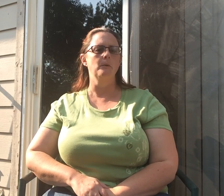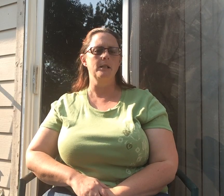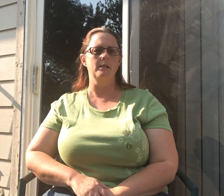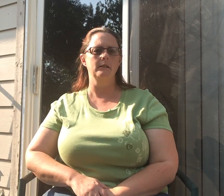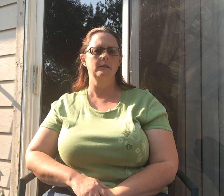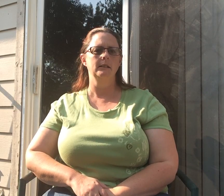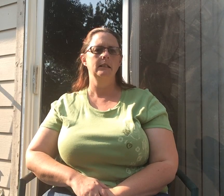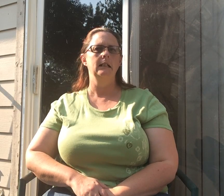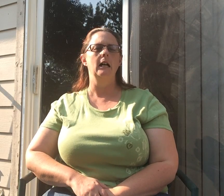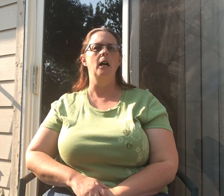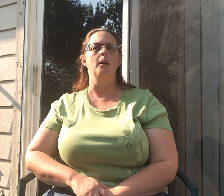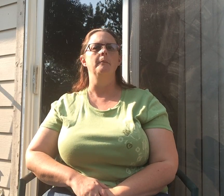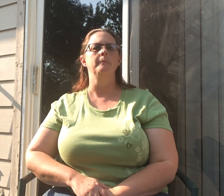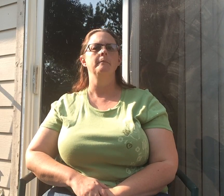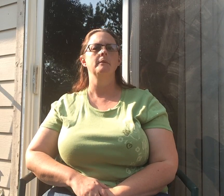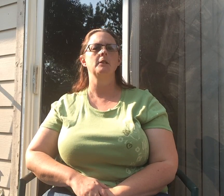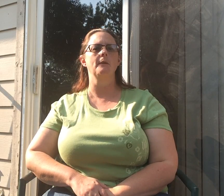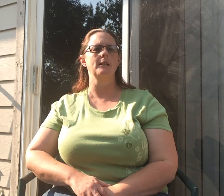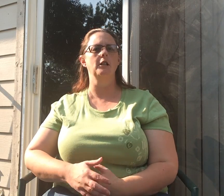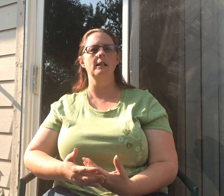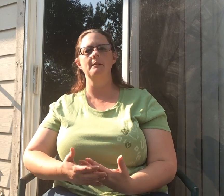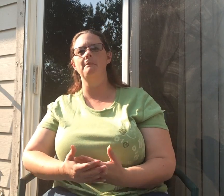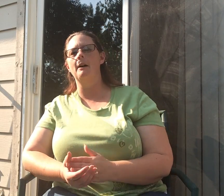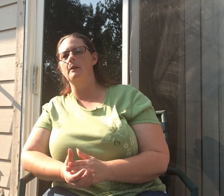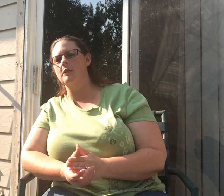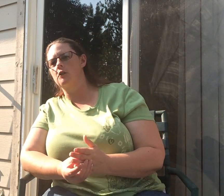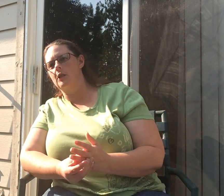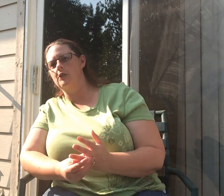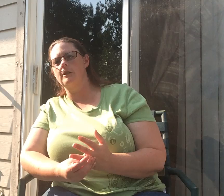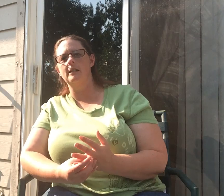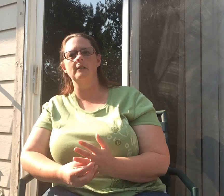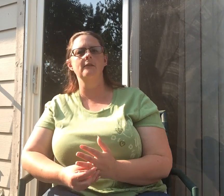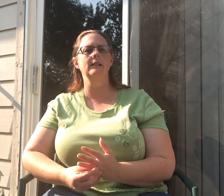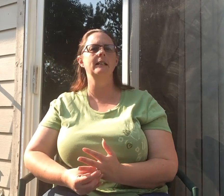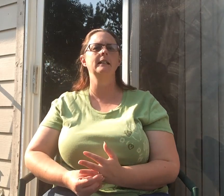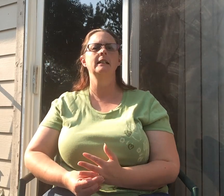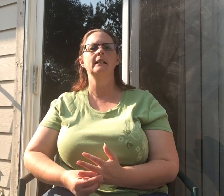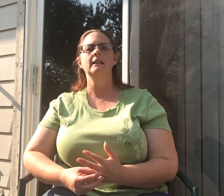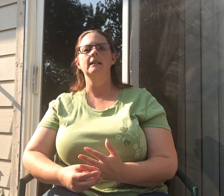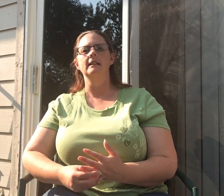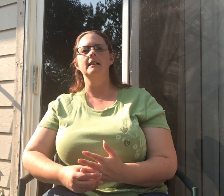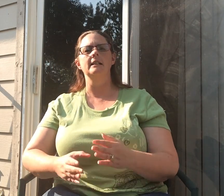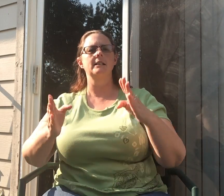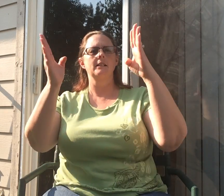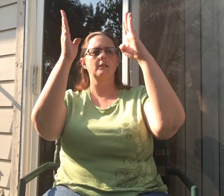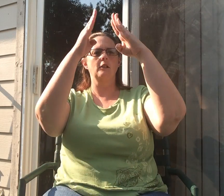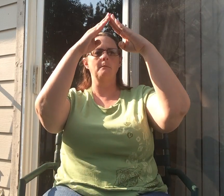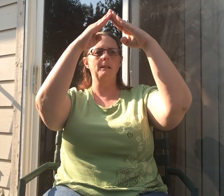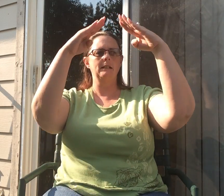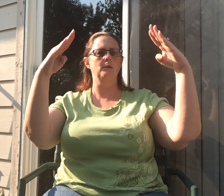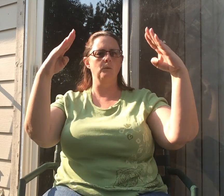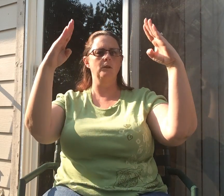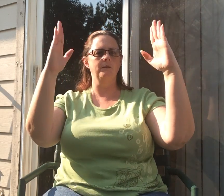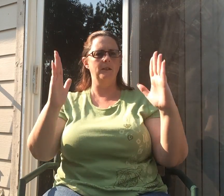House. So that's talking about a structure that you're living in. It's going to be the roof and